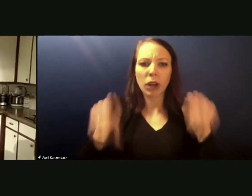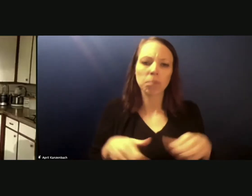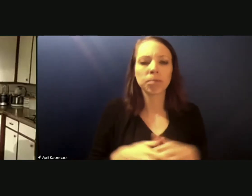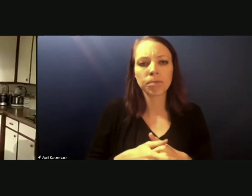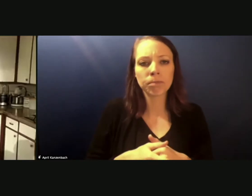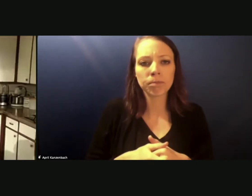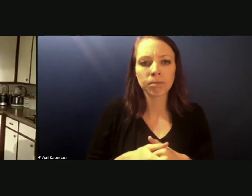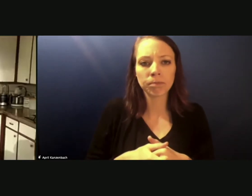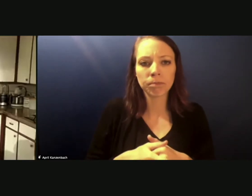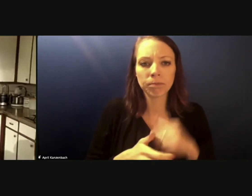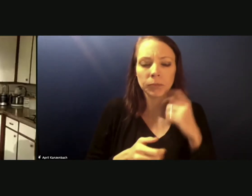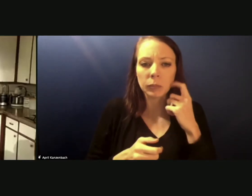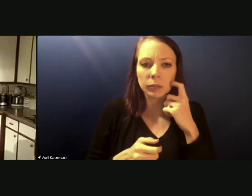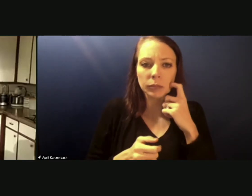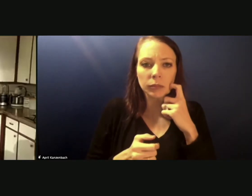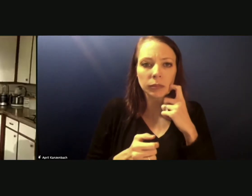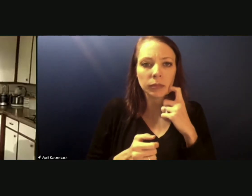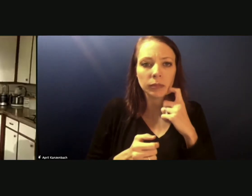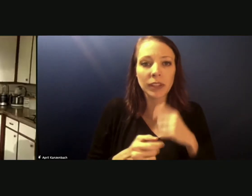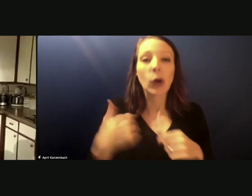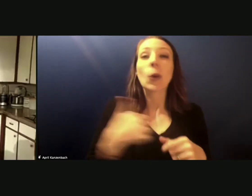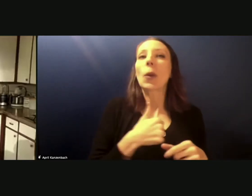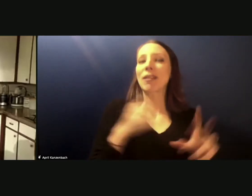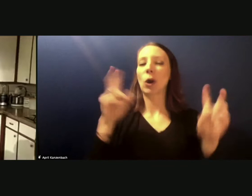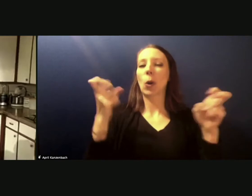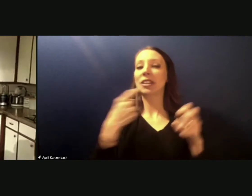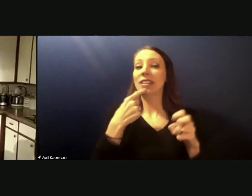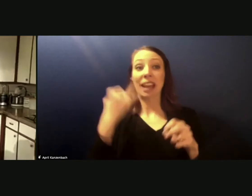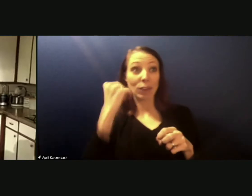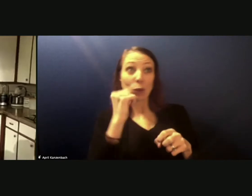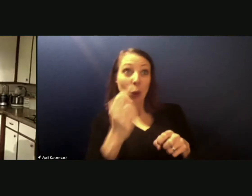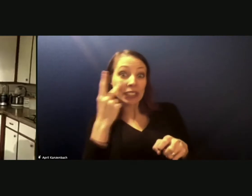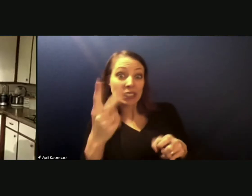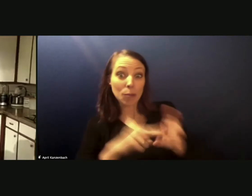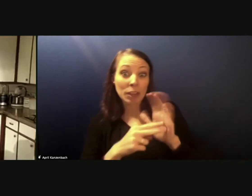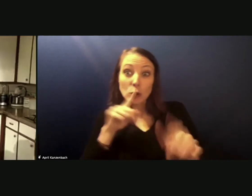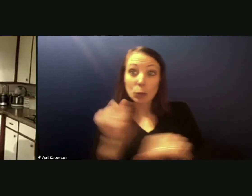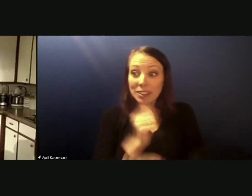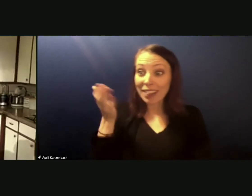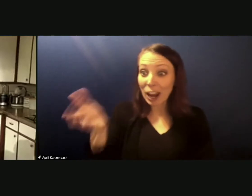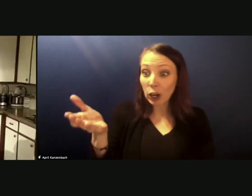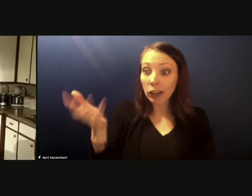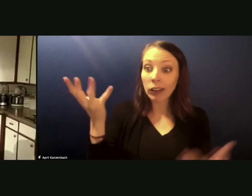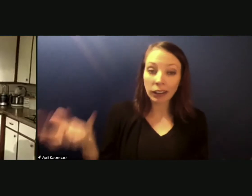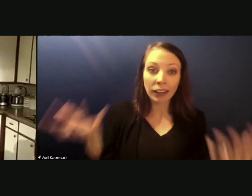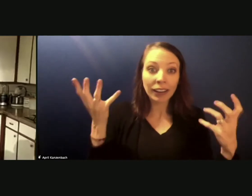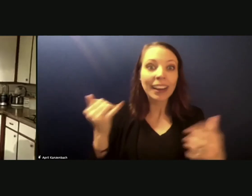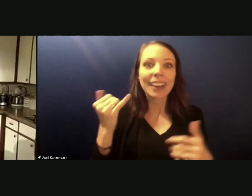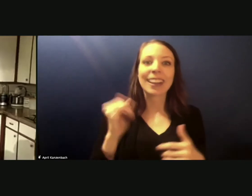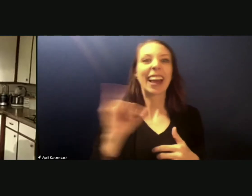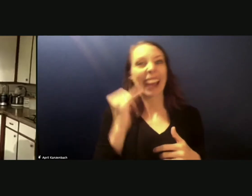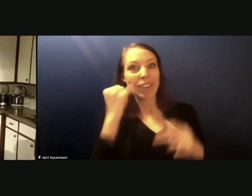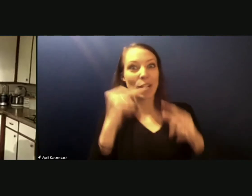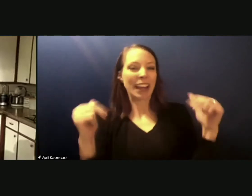We have a saying that if you don't see it, it's really there. In the food world, especially the bacon. Don't hide the bacon.